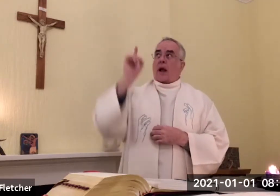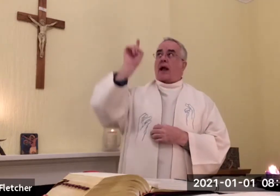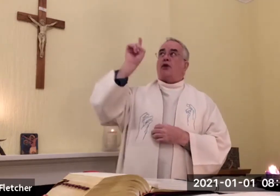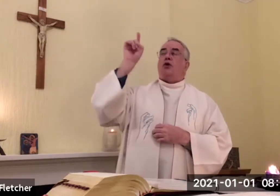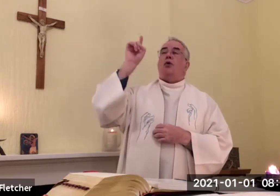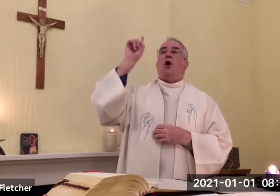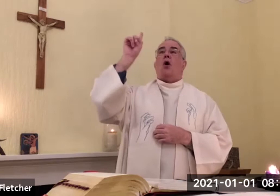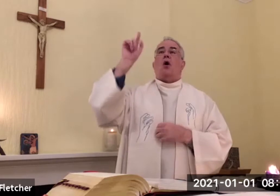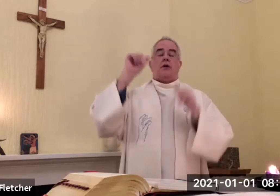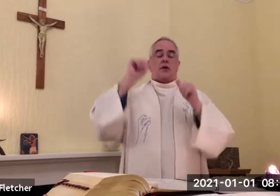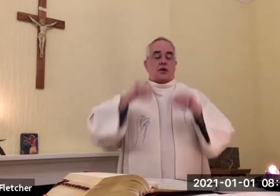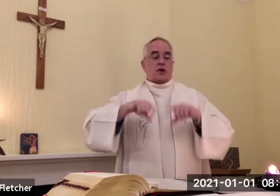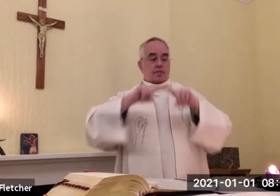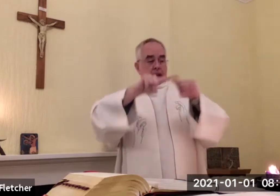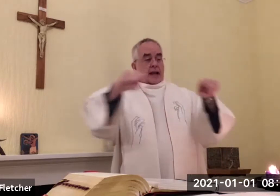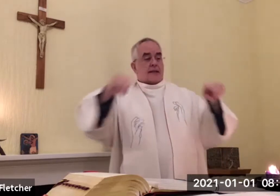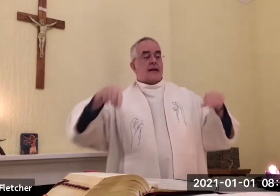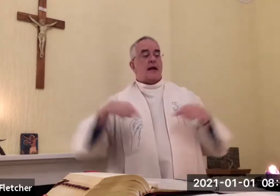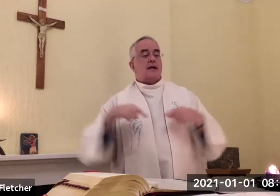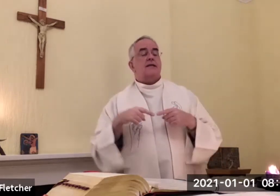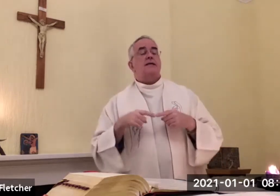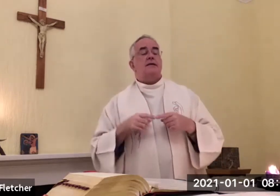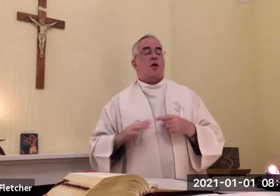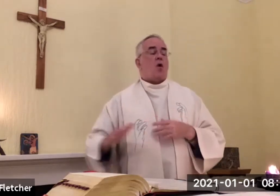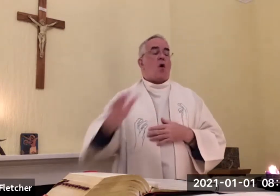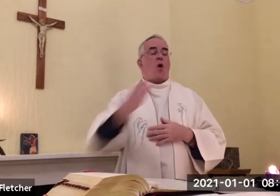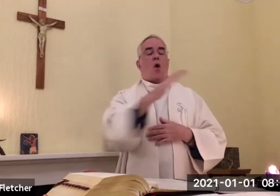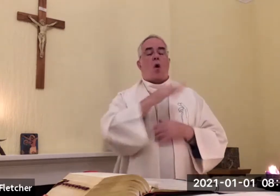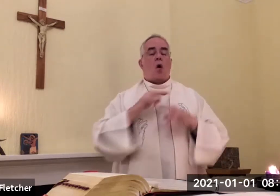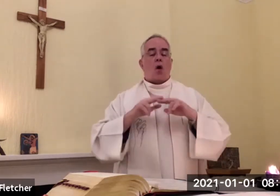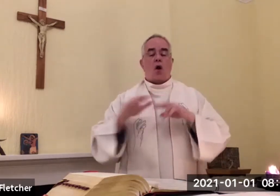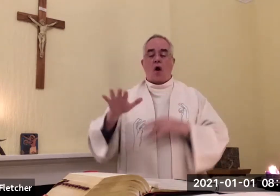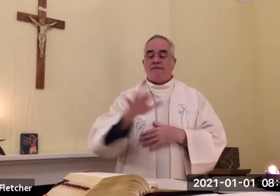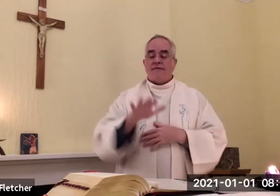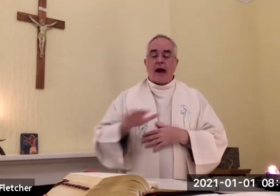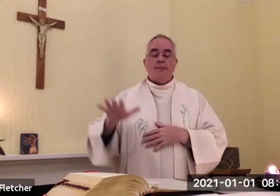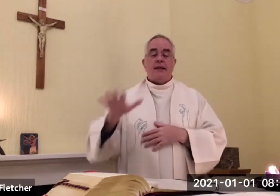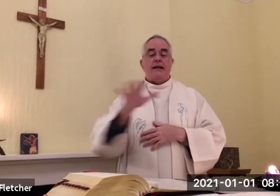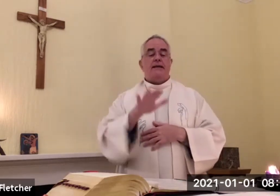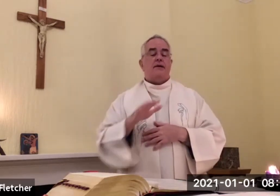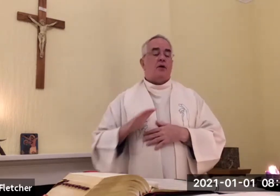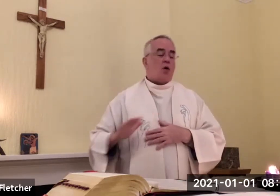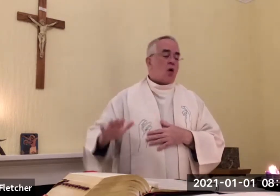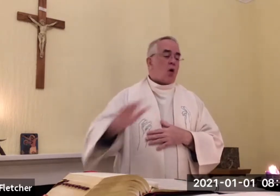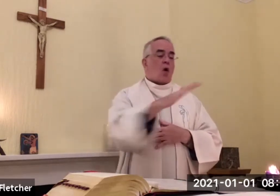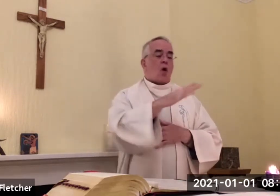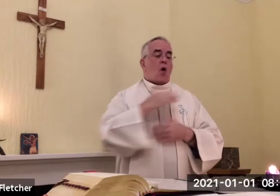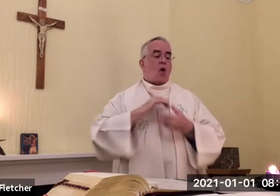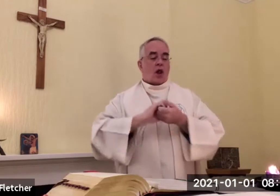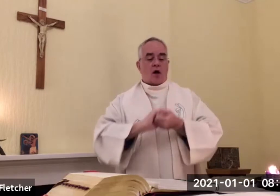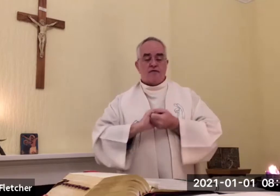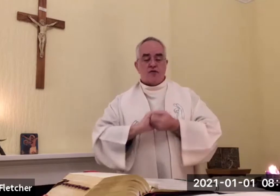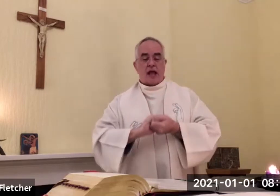Let you, God, to bless us, all our families, all our